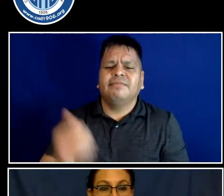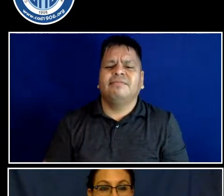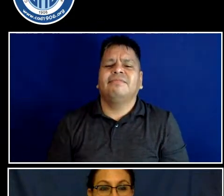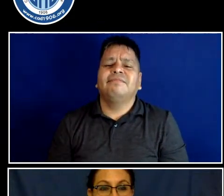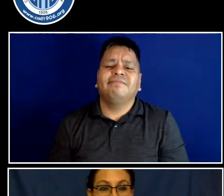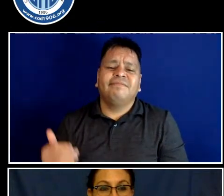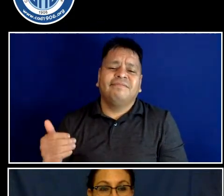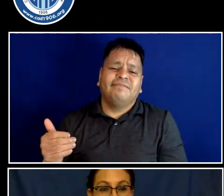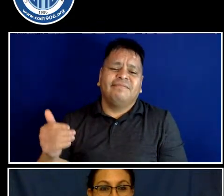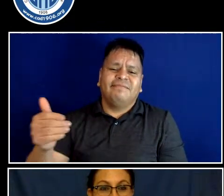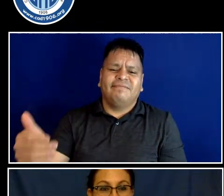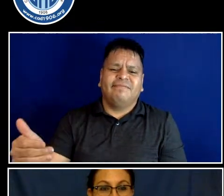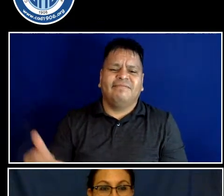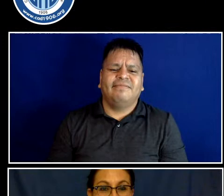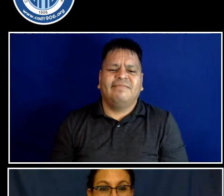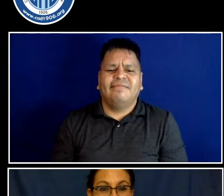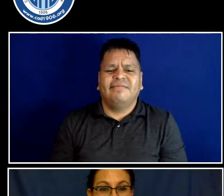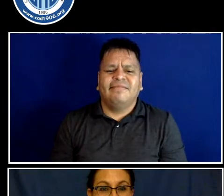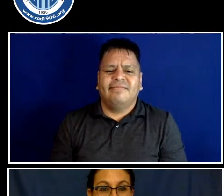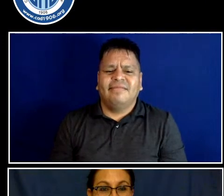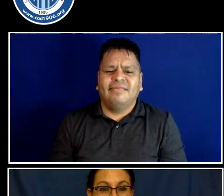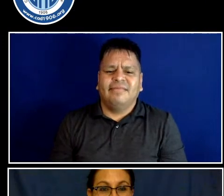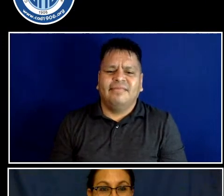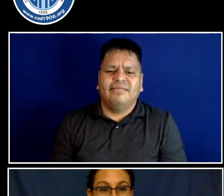up from September 15th to October 15th.